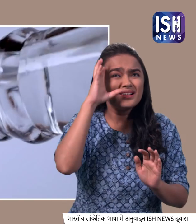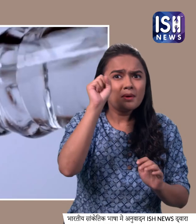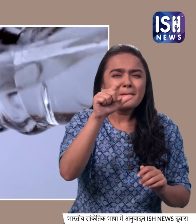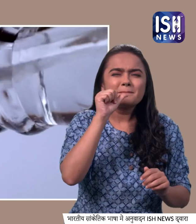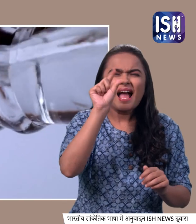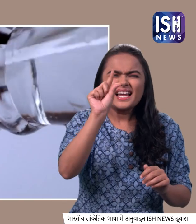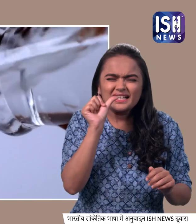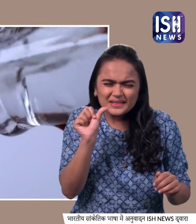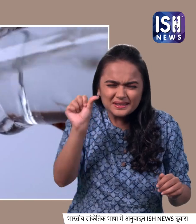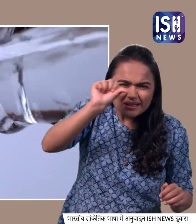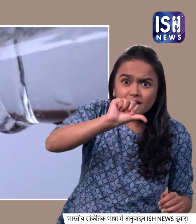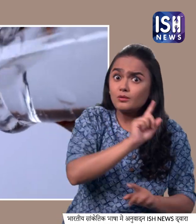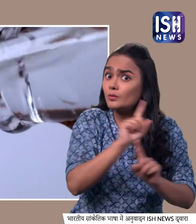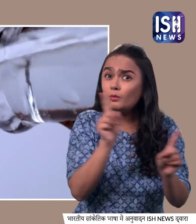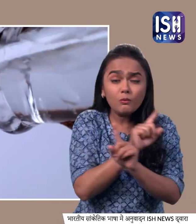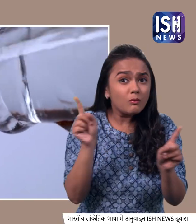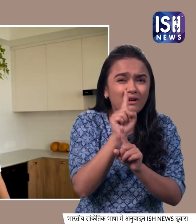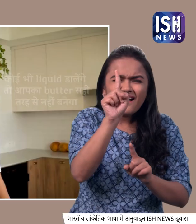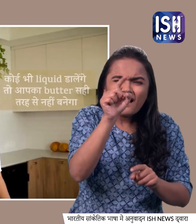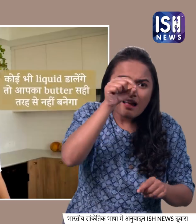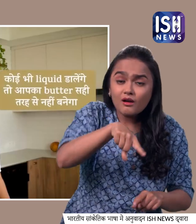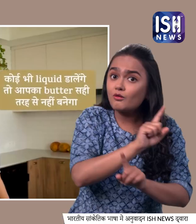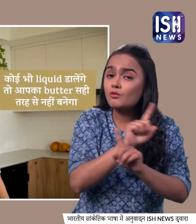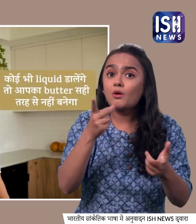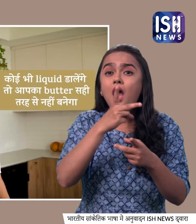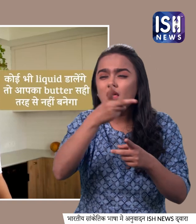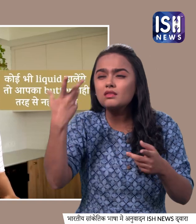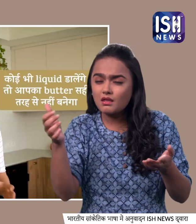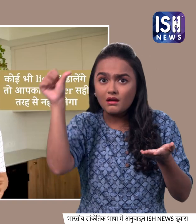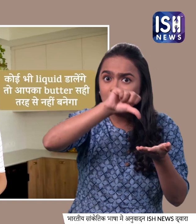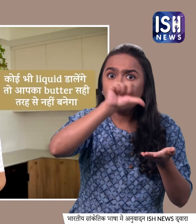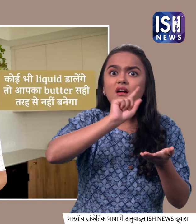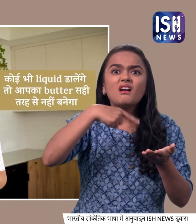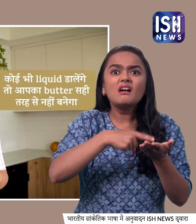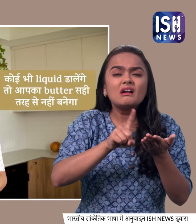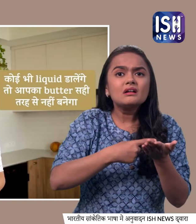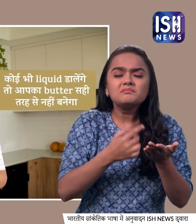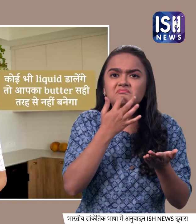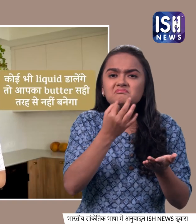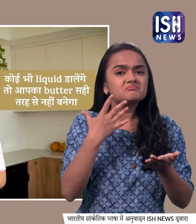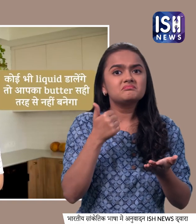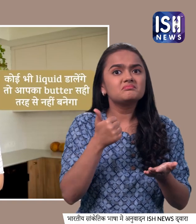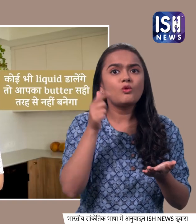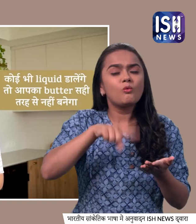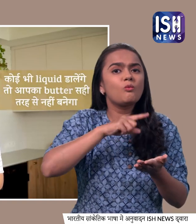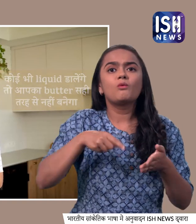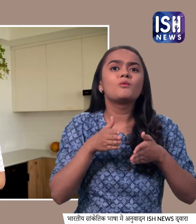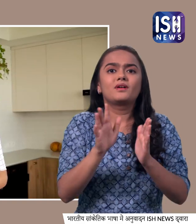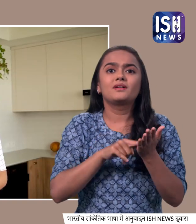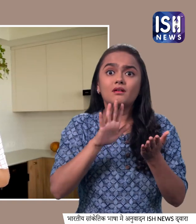you will not get any If you will liquid, then your butter will not way. And it be very